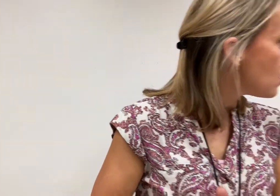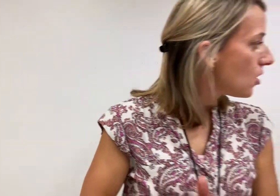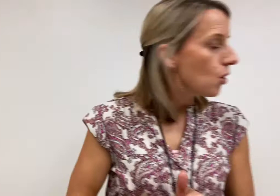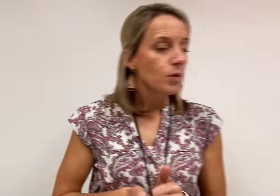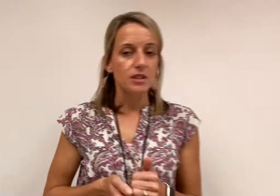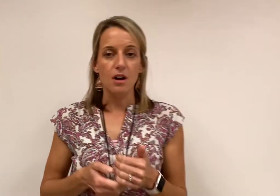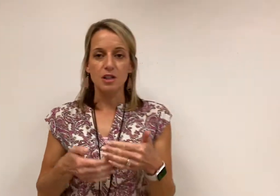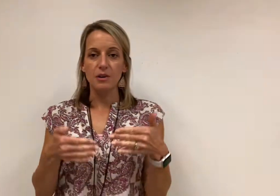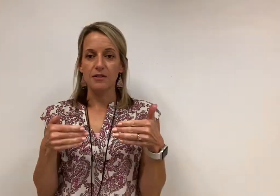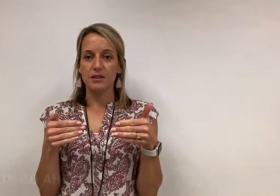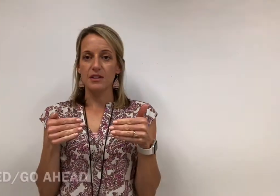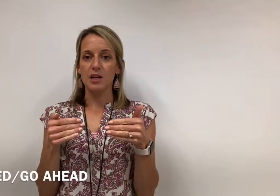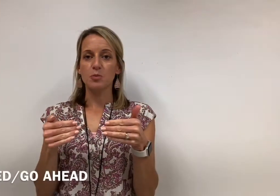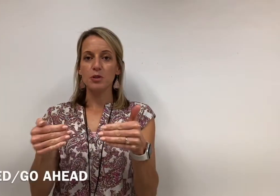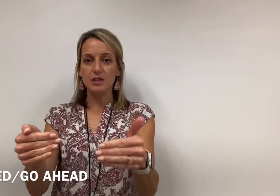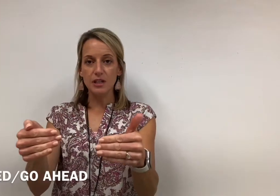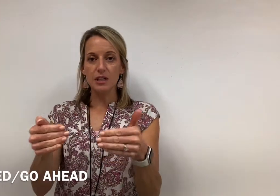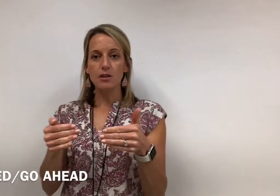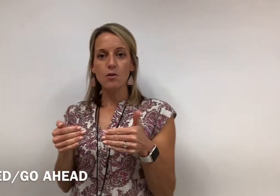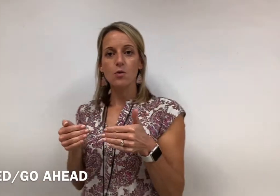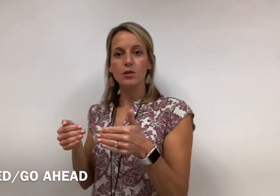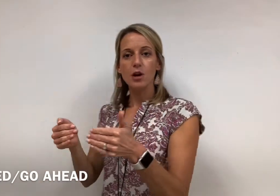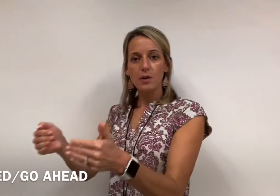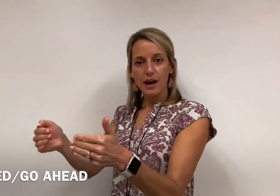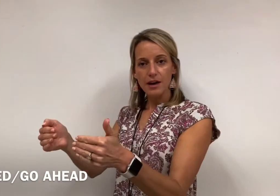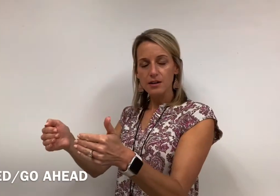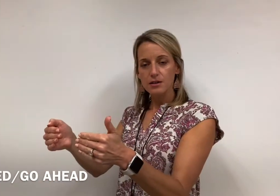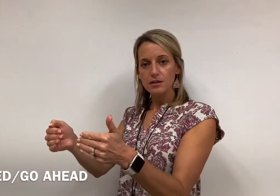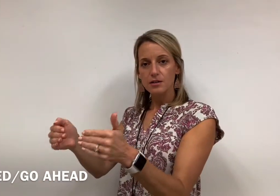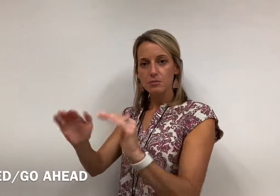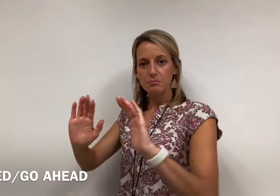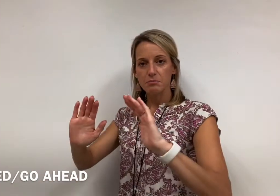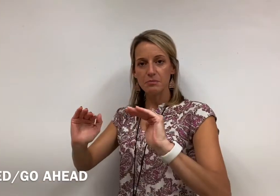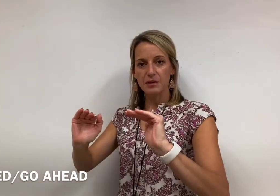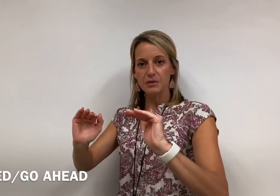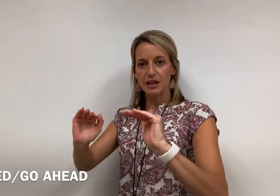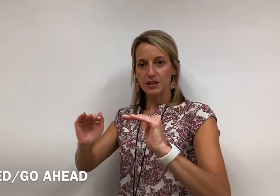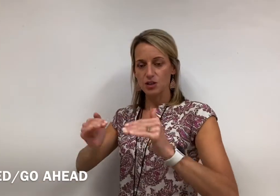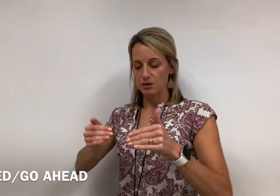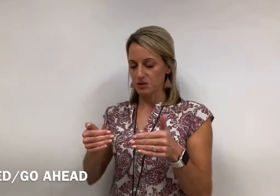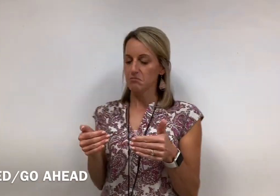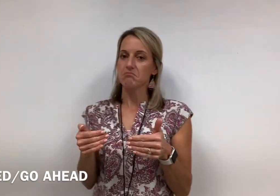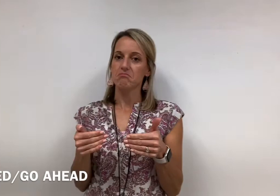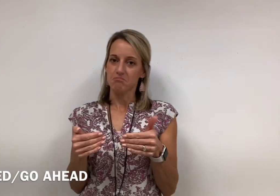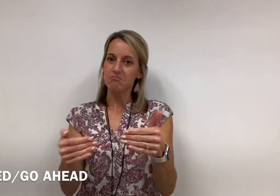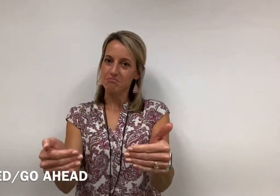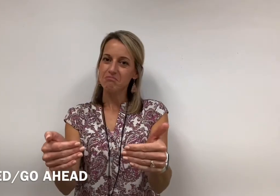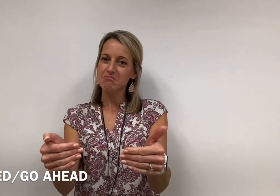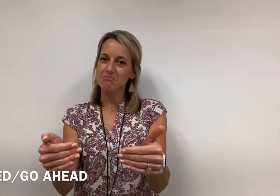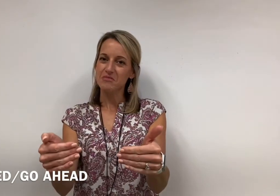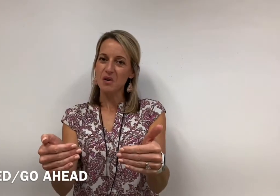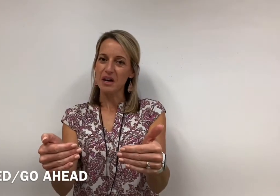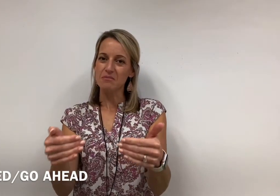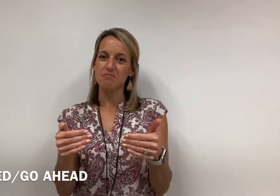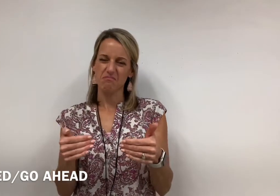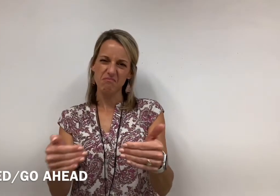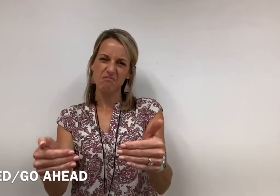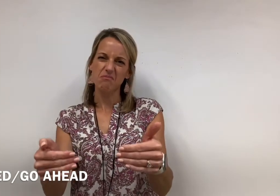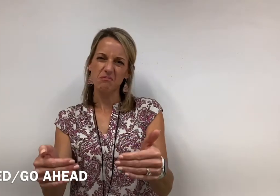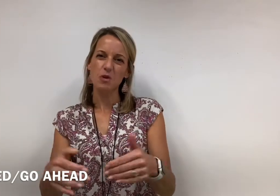We talked about the sign proceed or go ahead. Bent B hand shapes. Go ahead, move